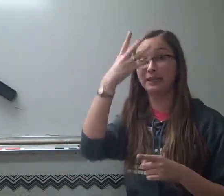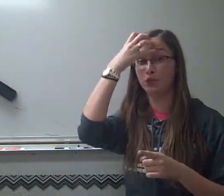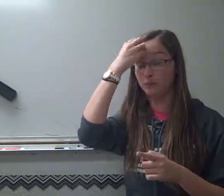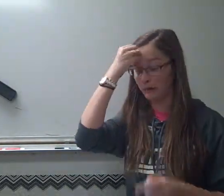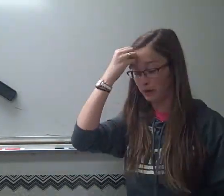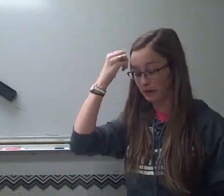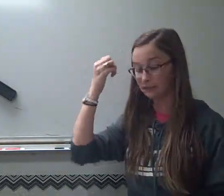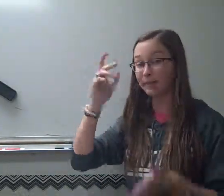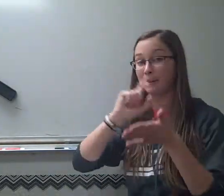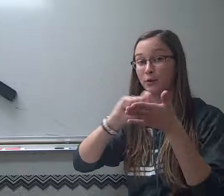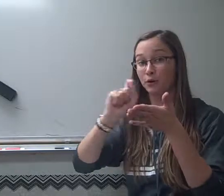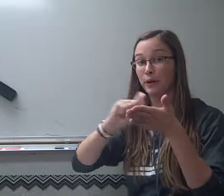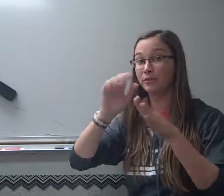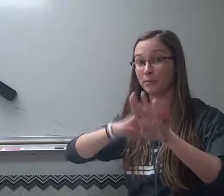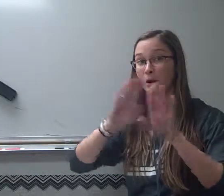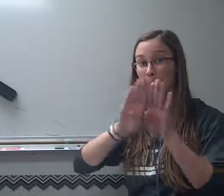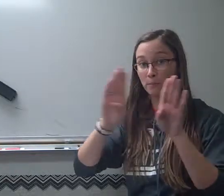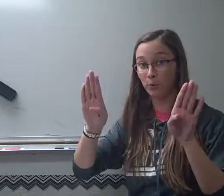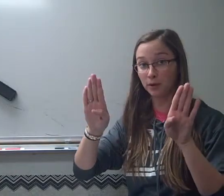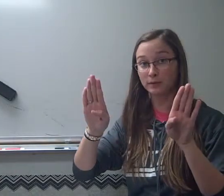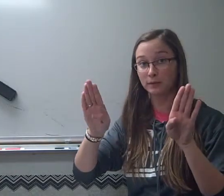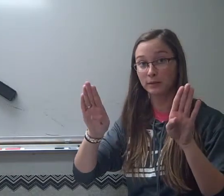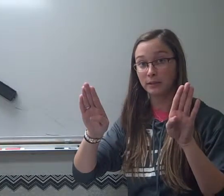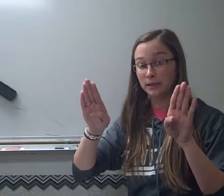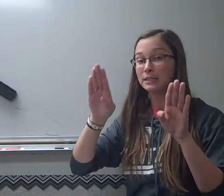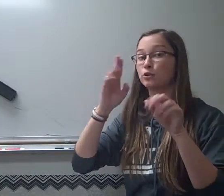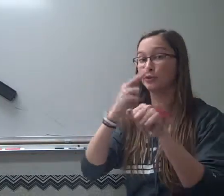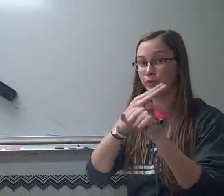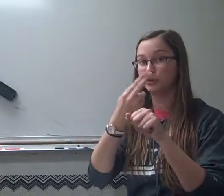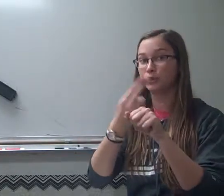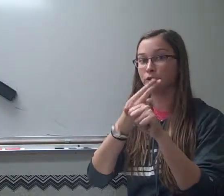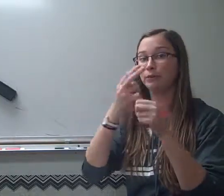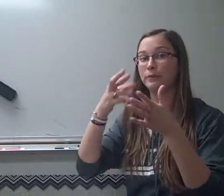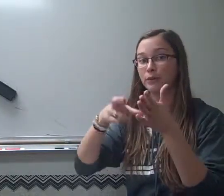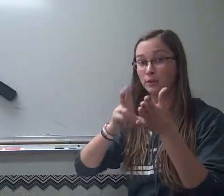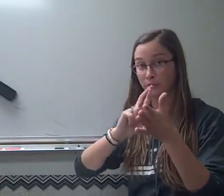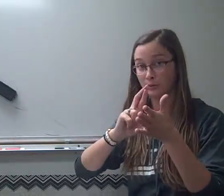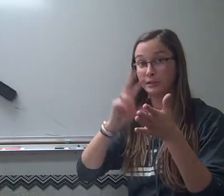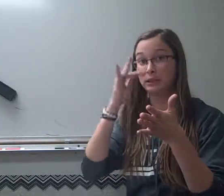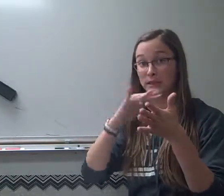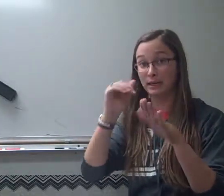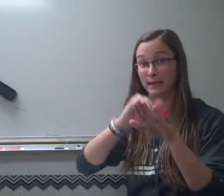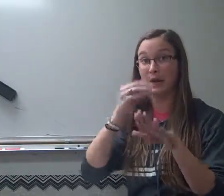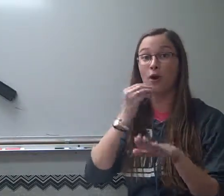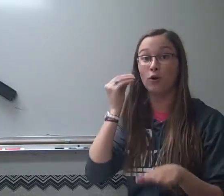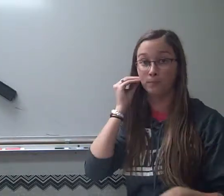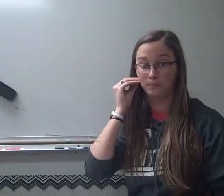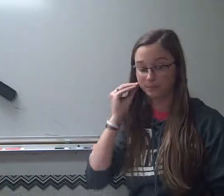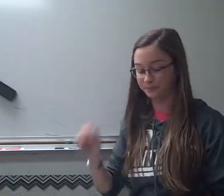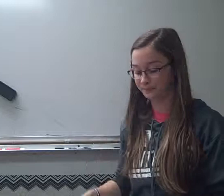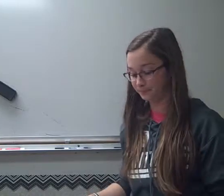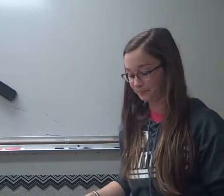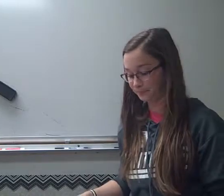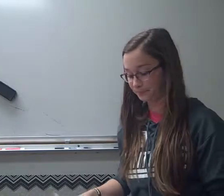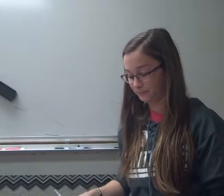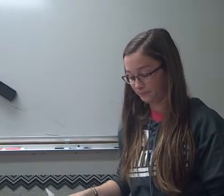to memorize, and I'm going to write them on the board. So use your review to study at home.